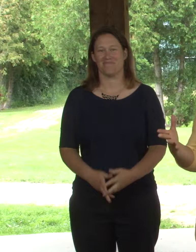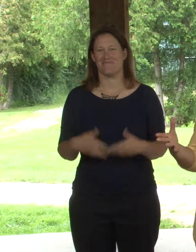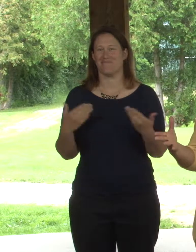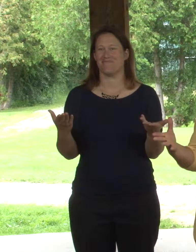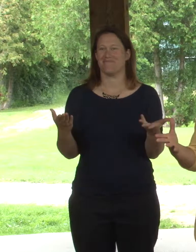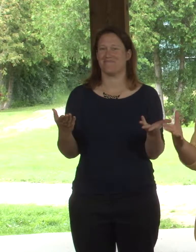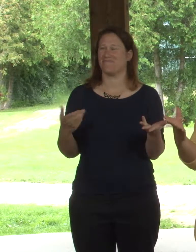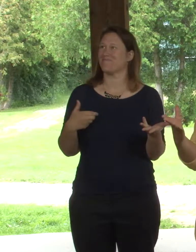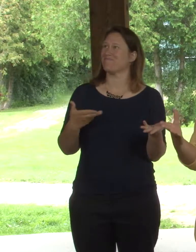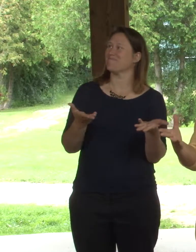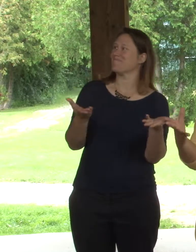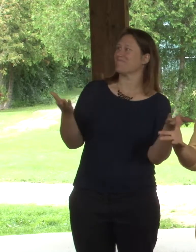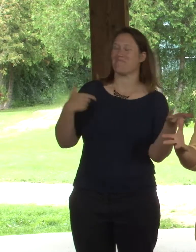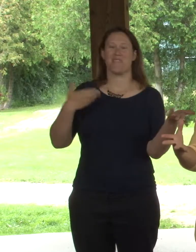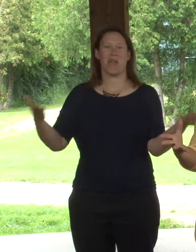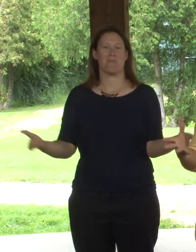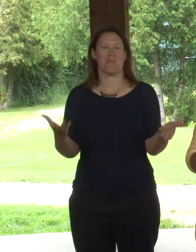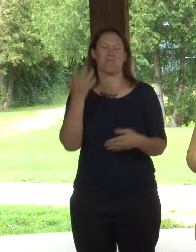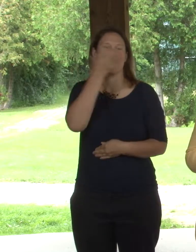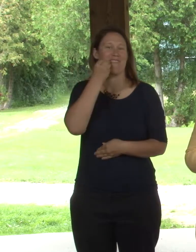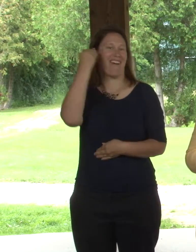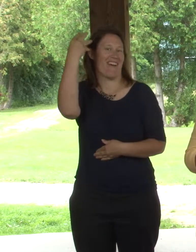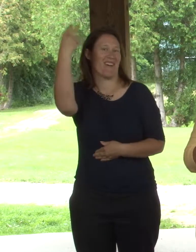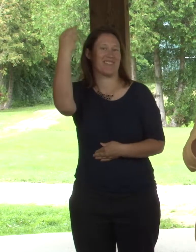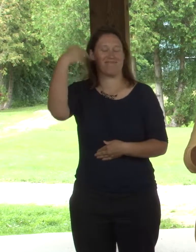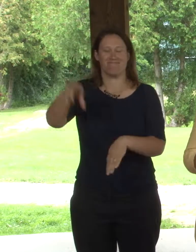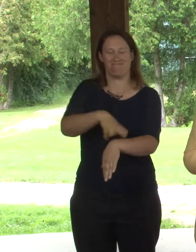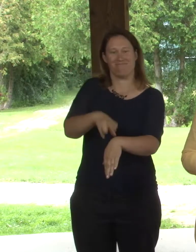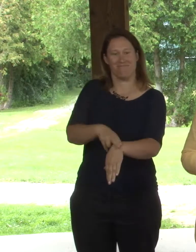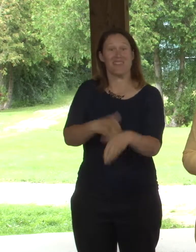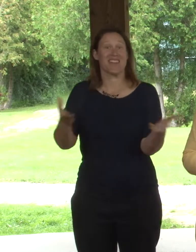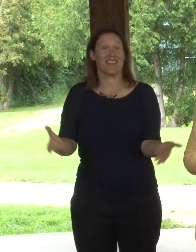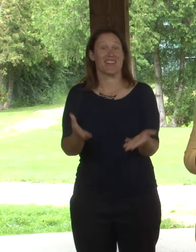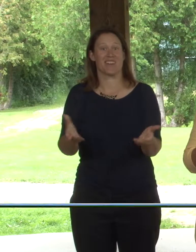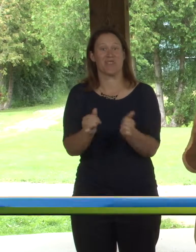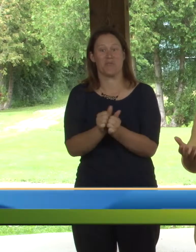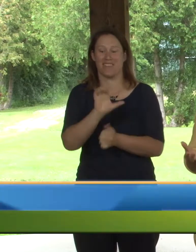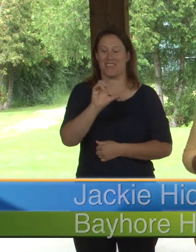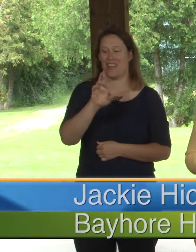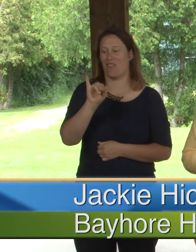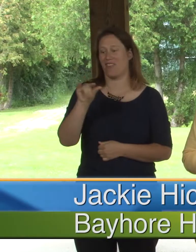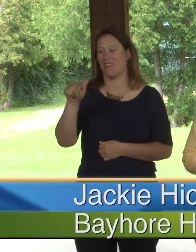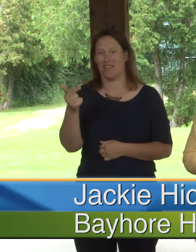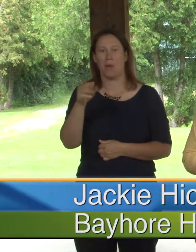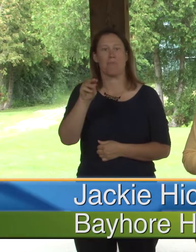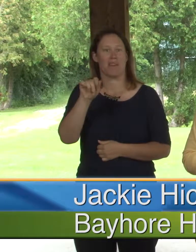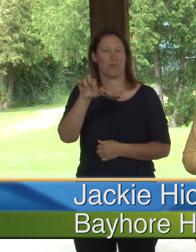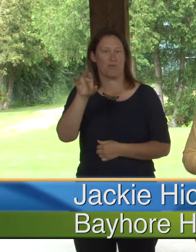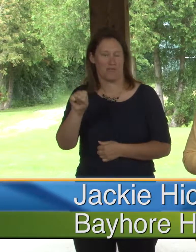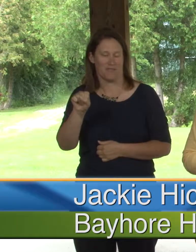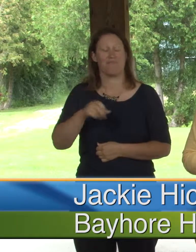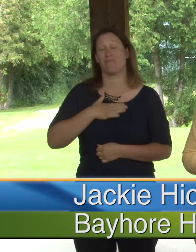Well, here I am in the beautiful outdoor nature, here with Caring Matters. I am Jackie Hickey. I